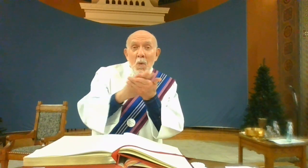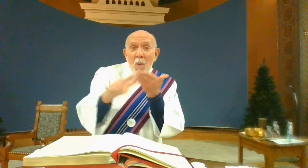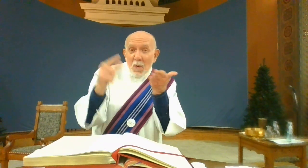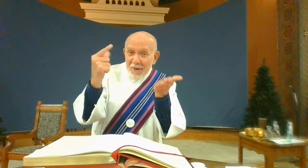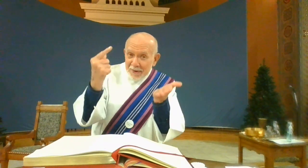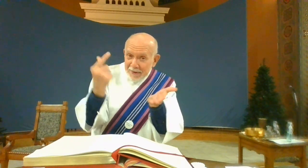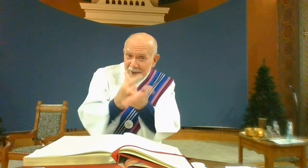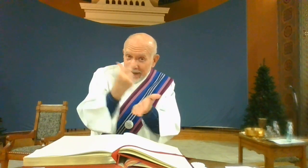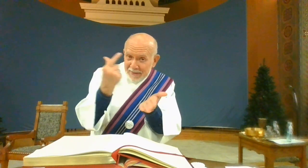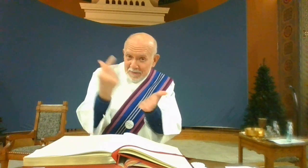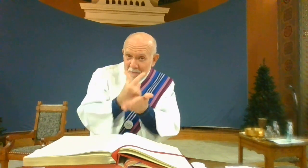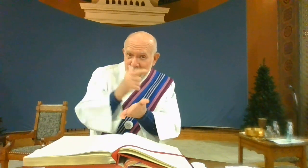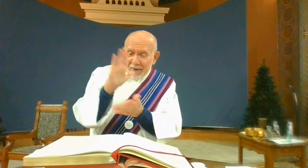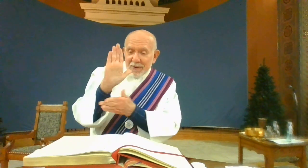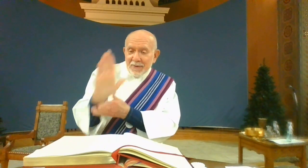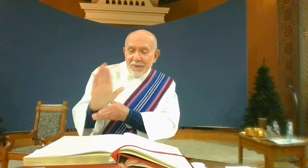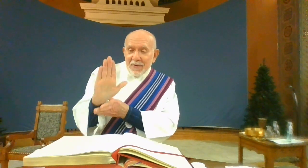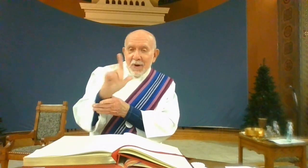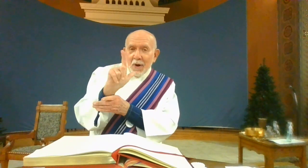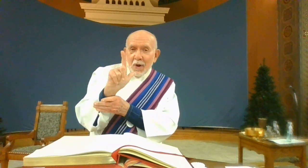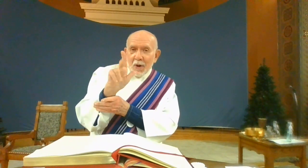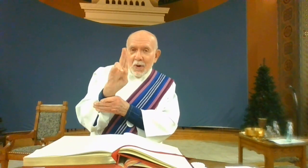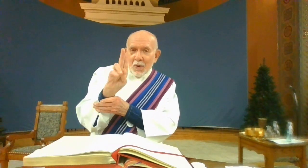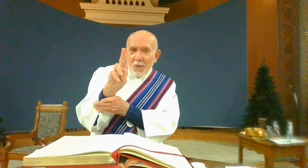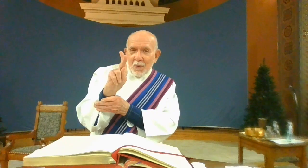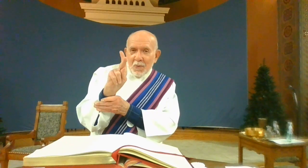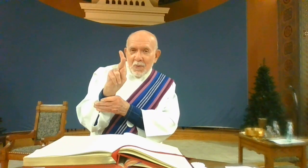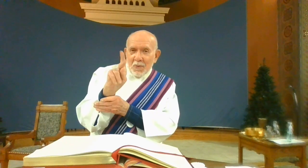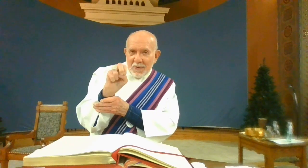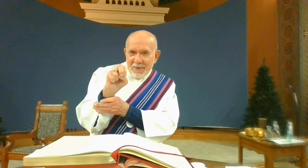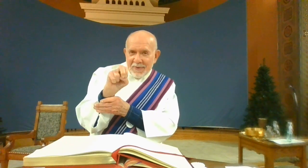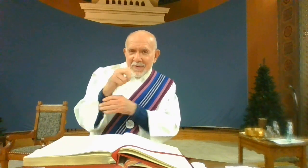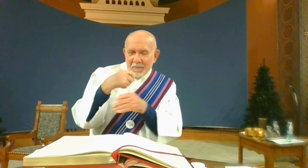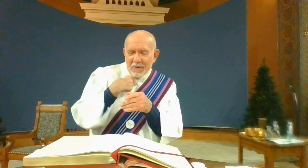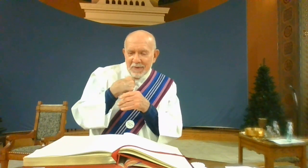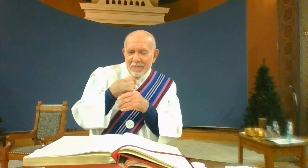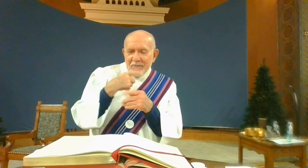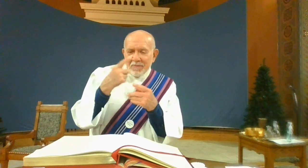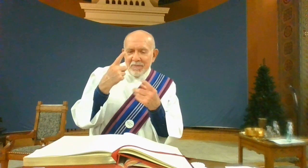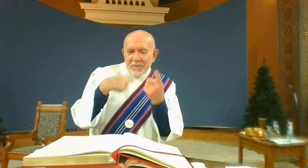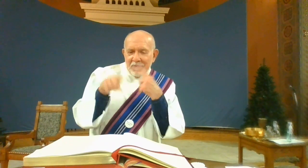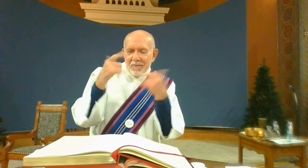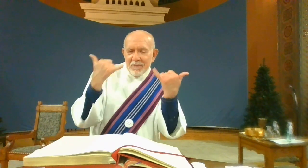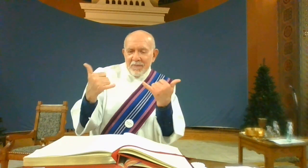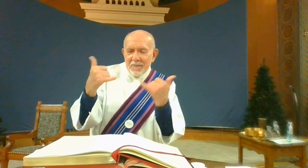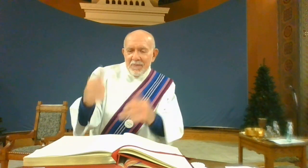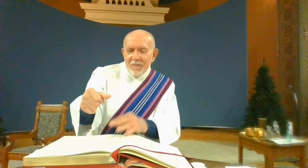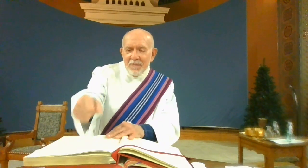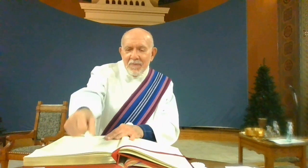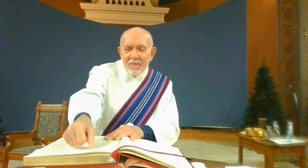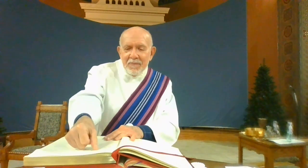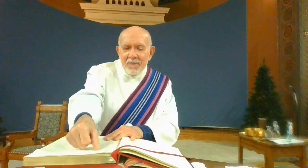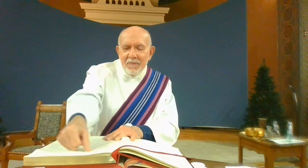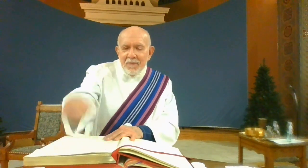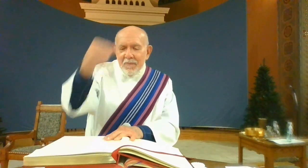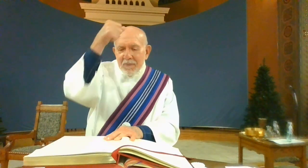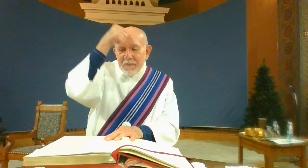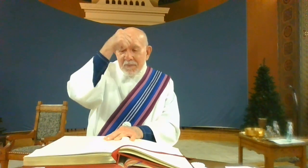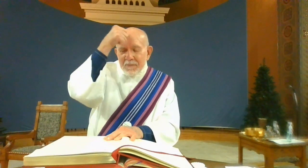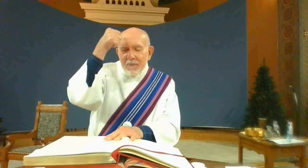A reading from the Holy Gospel according to Luke, that I will present to you now in American Sign Language.